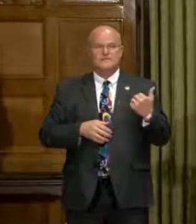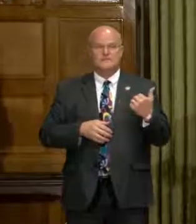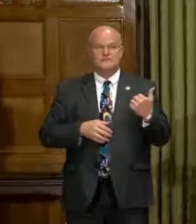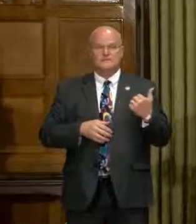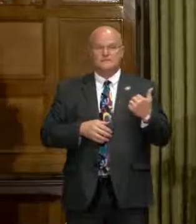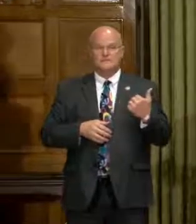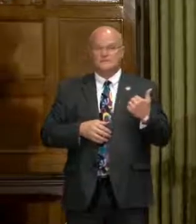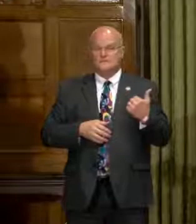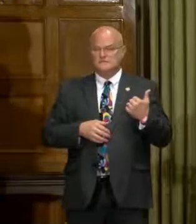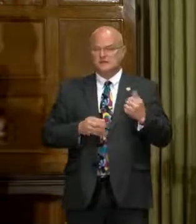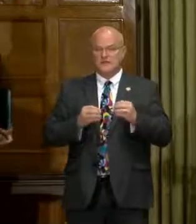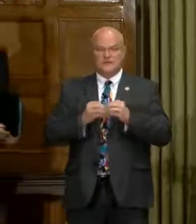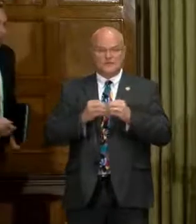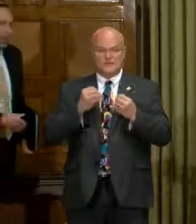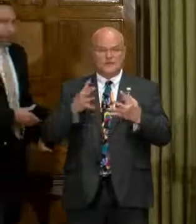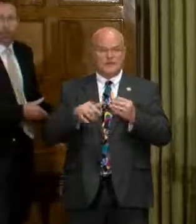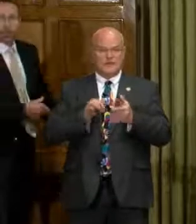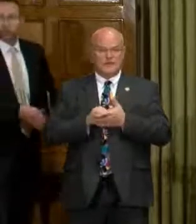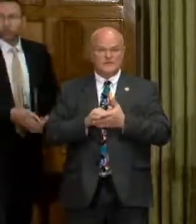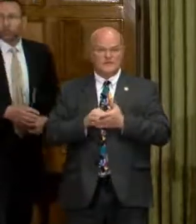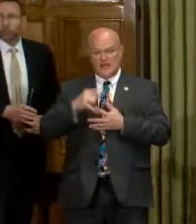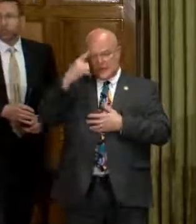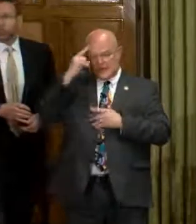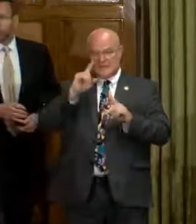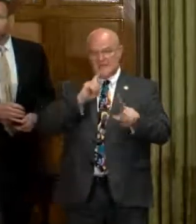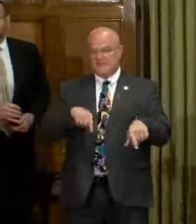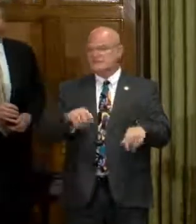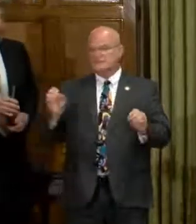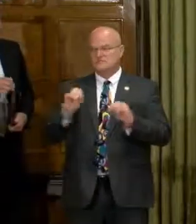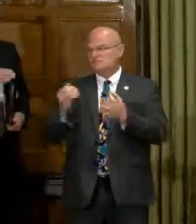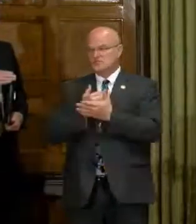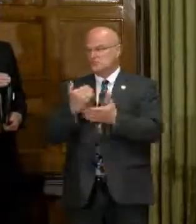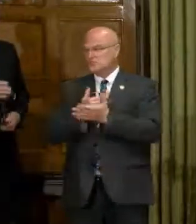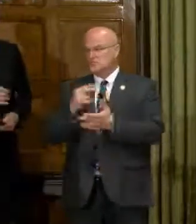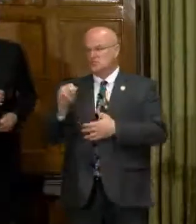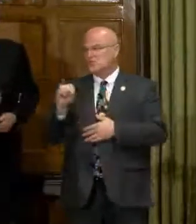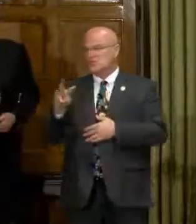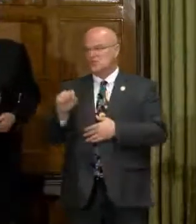Do you have any information on that? I think the answer is there's not any new